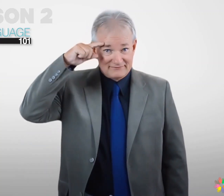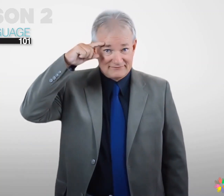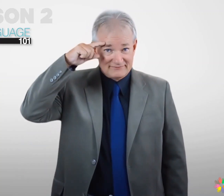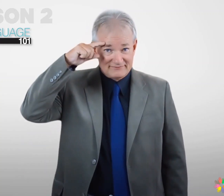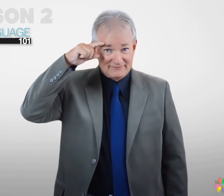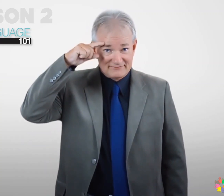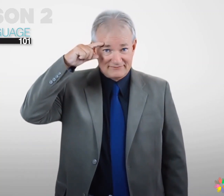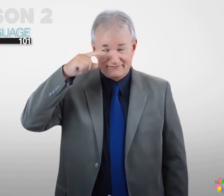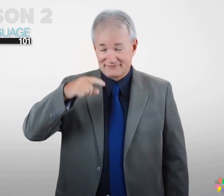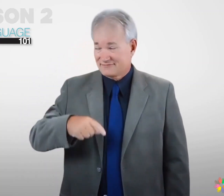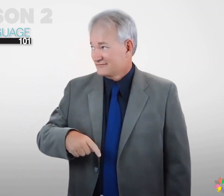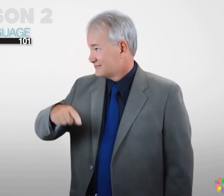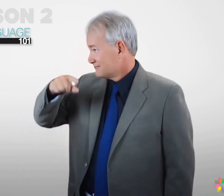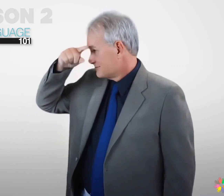Black.